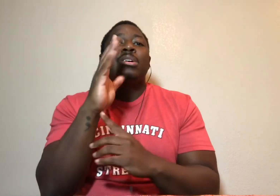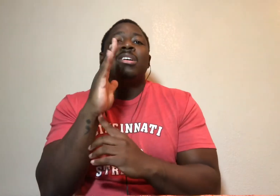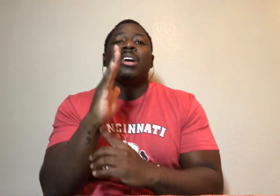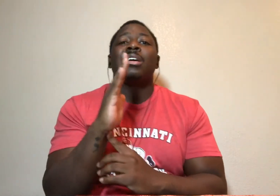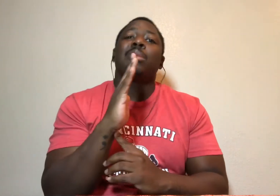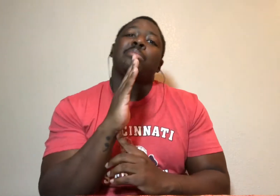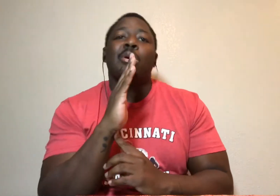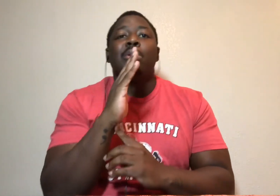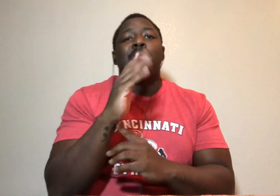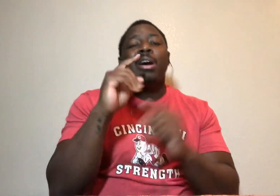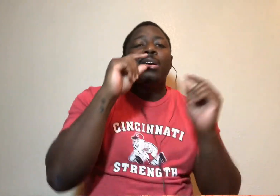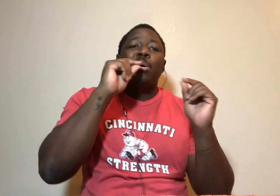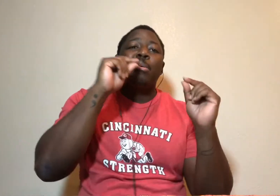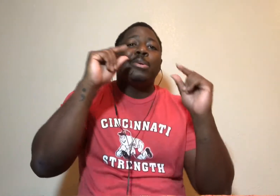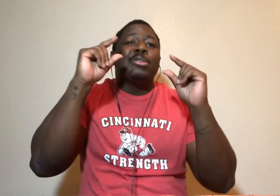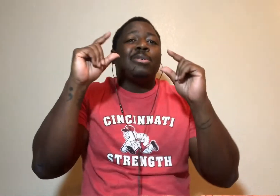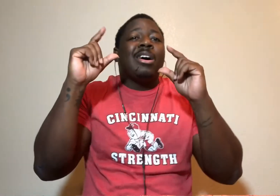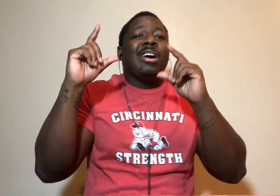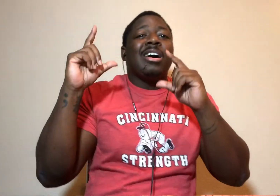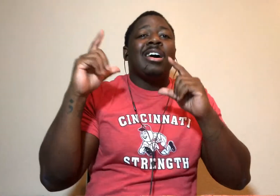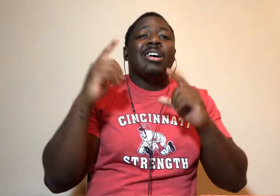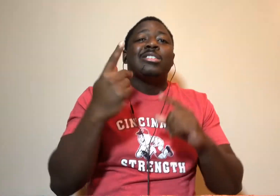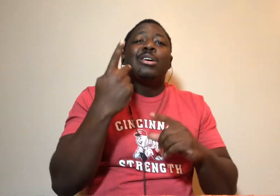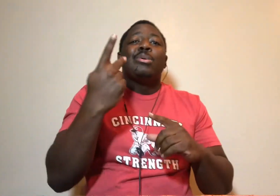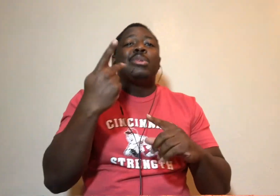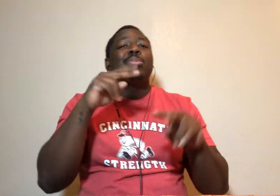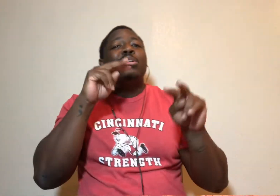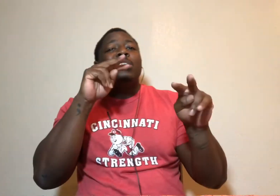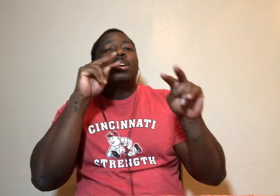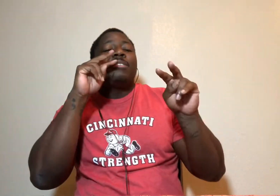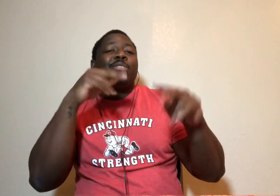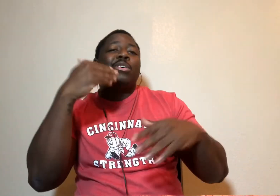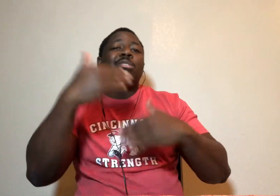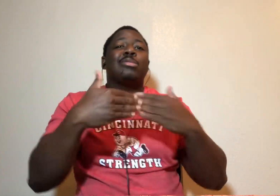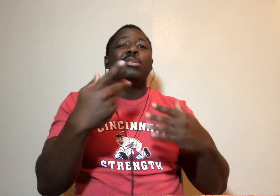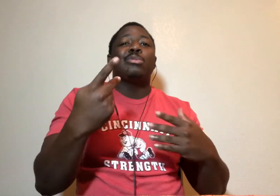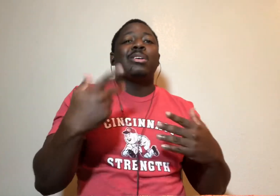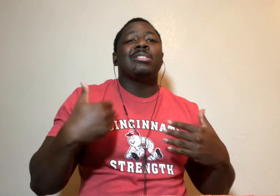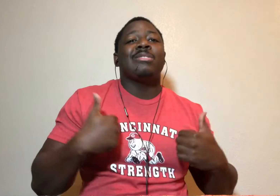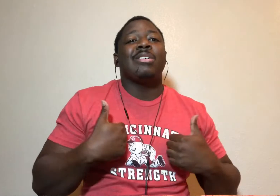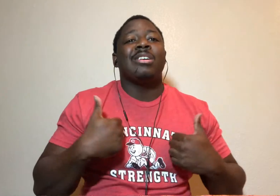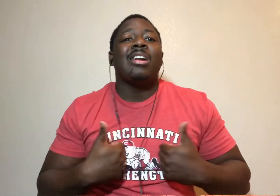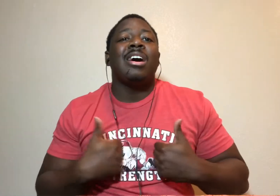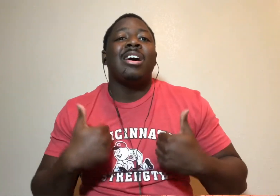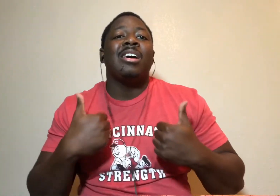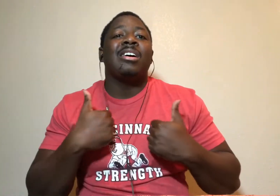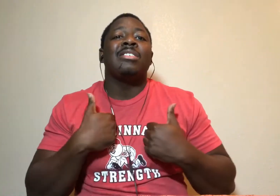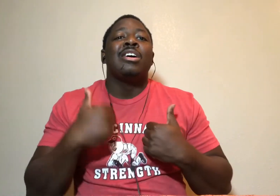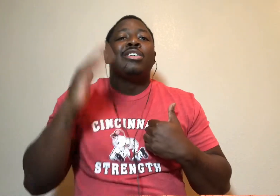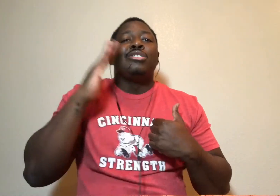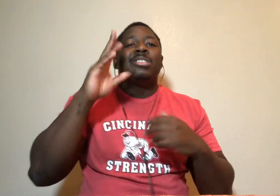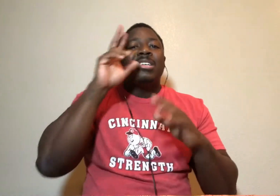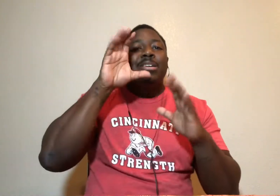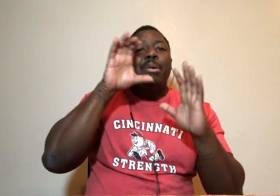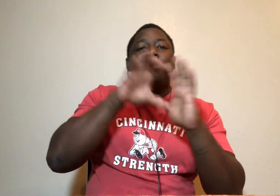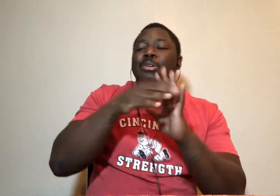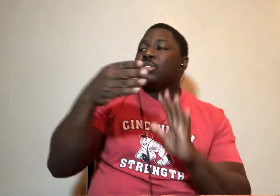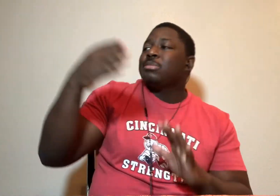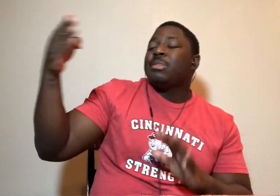20 candles blowing out and open your eyes. We were looking forward to the rest of our lives. Used to keep my picture